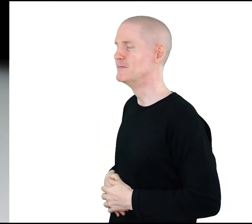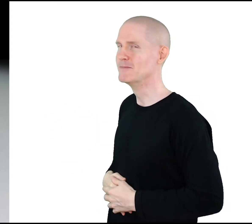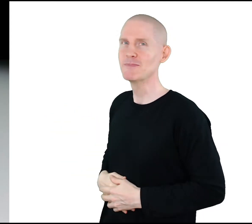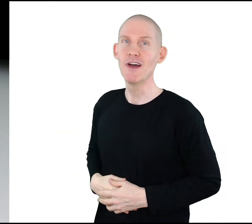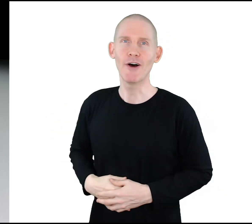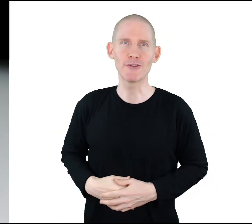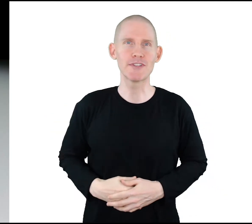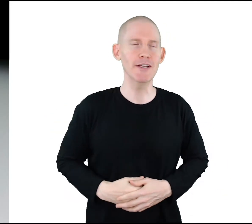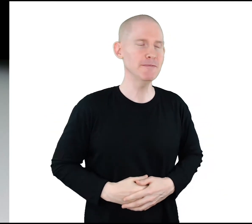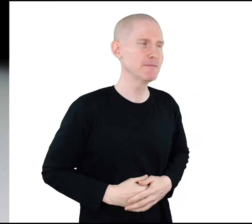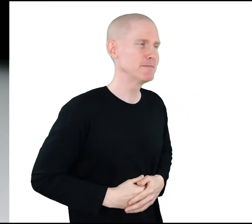Other side.